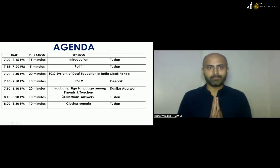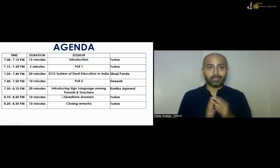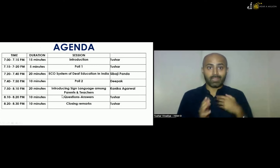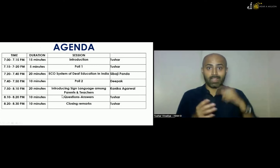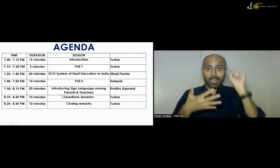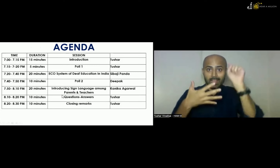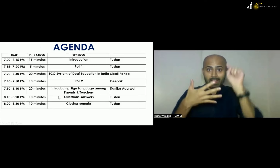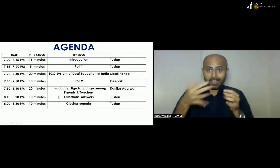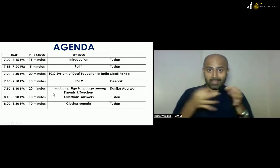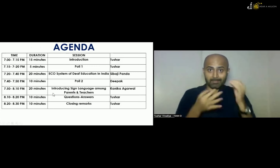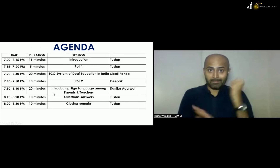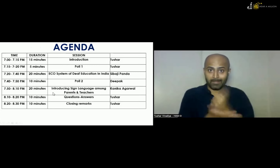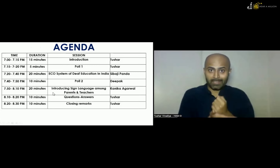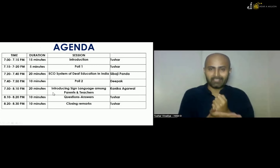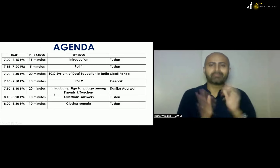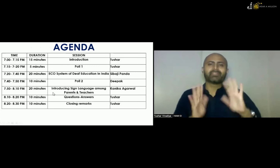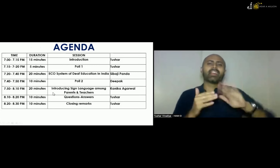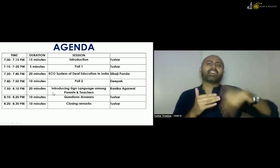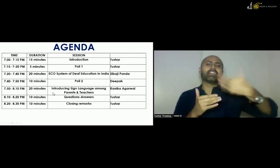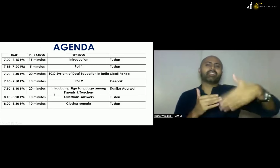it at 8:30.